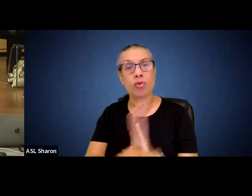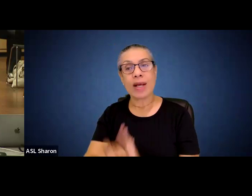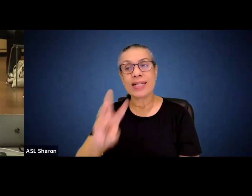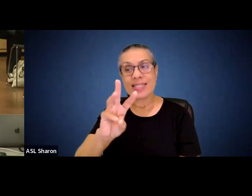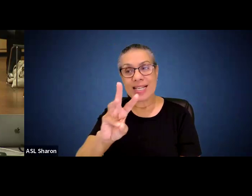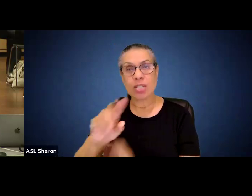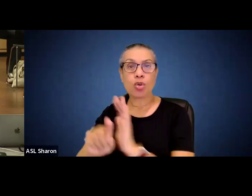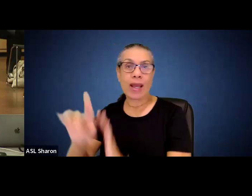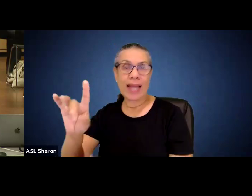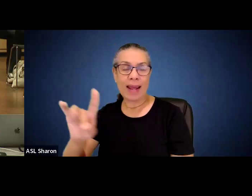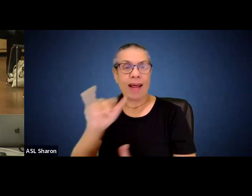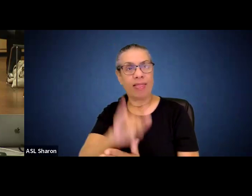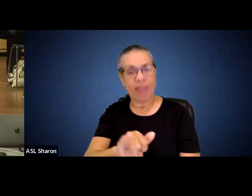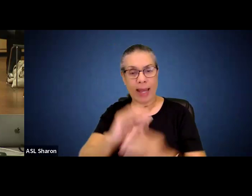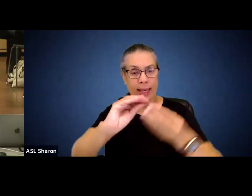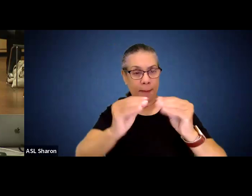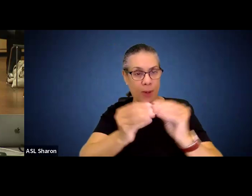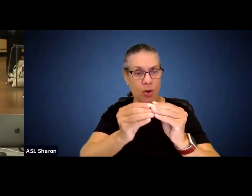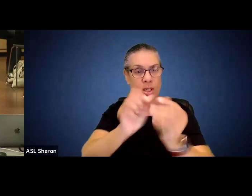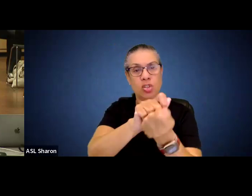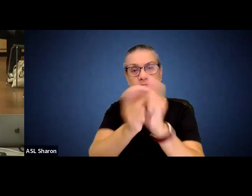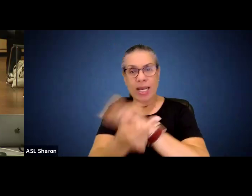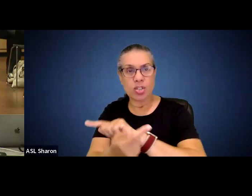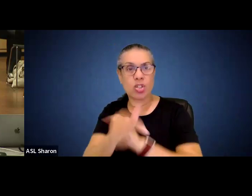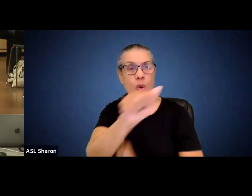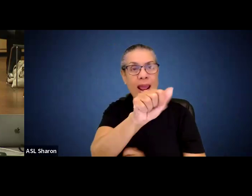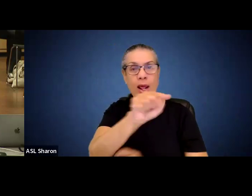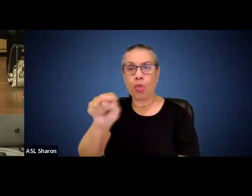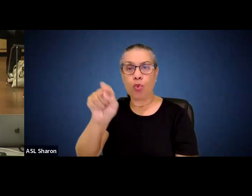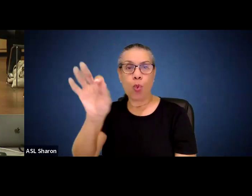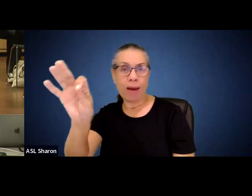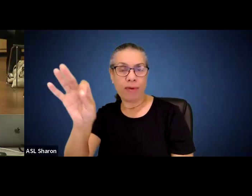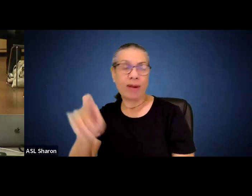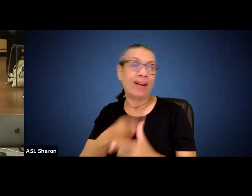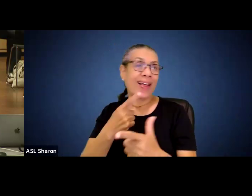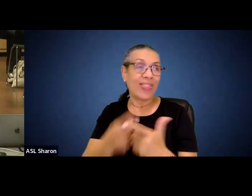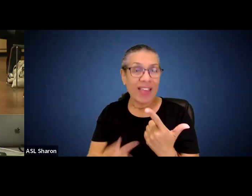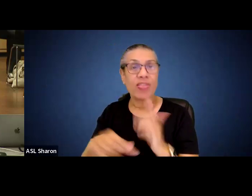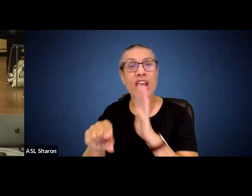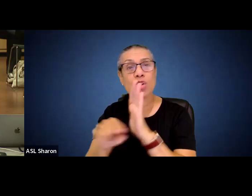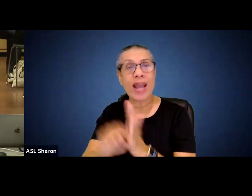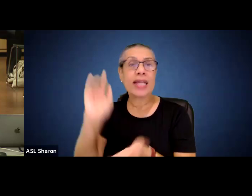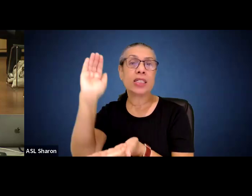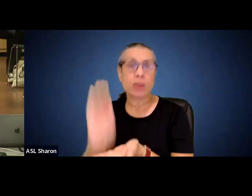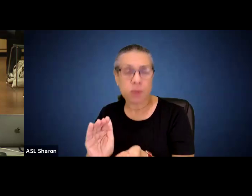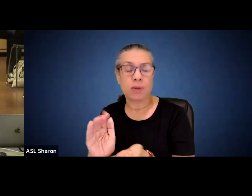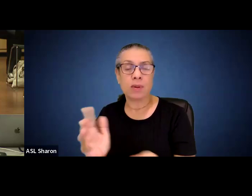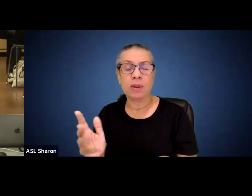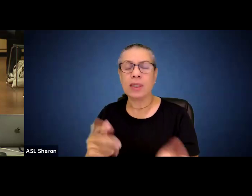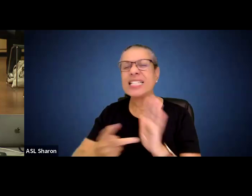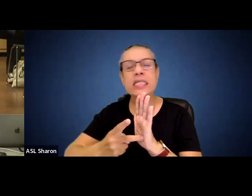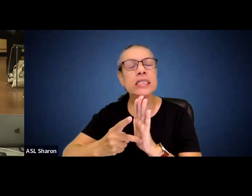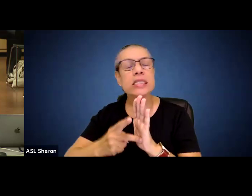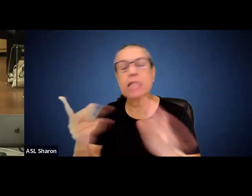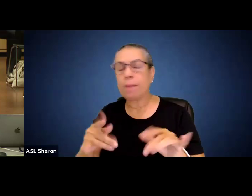They make them convert it back to A to F, and then they do that, they depress the overall GPA. That is super frustrating. It's a double